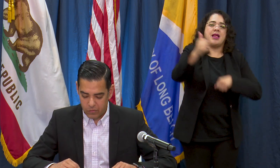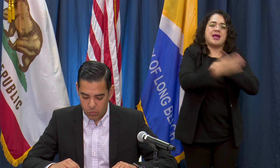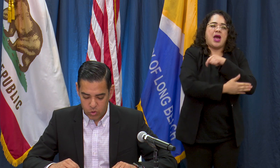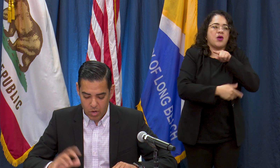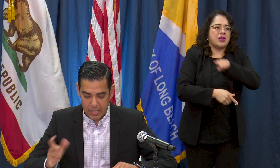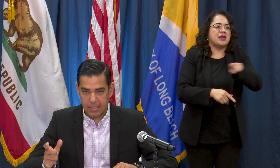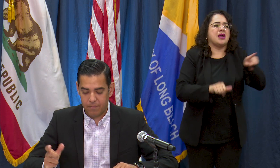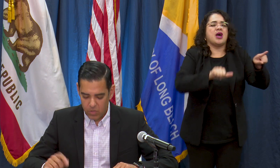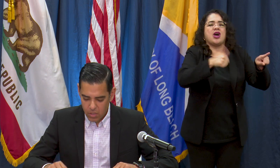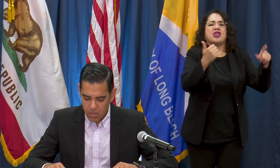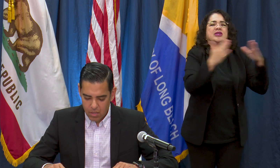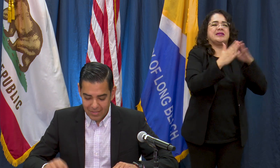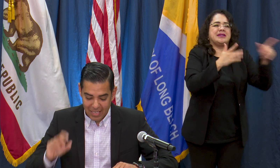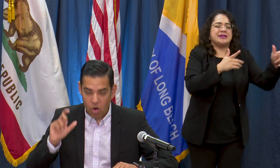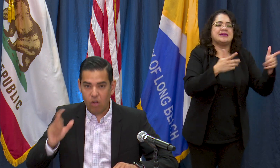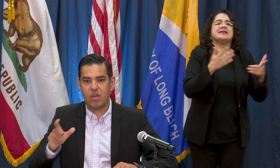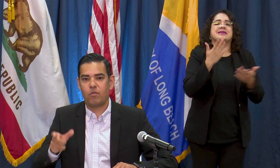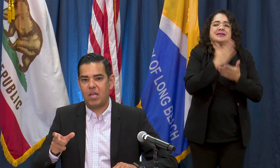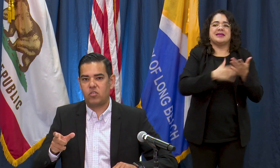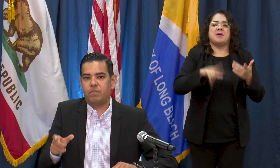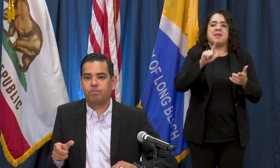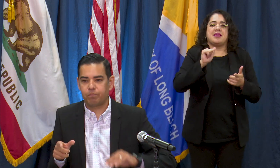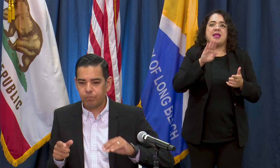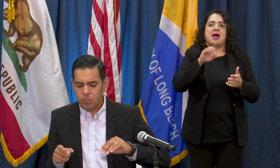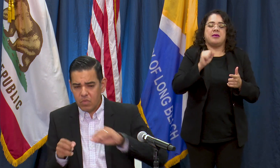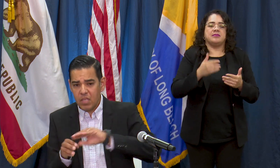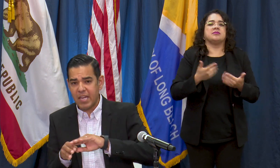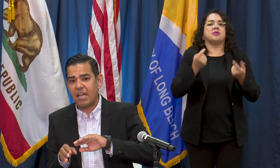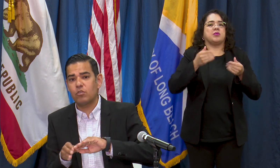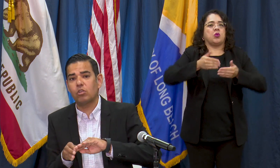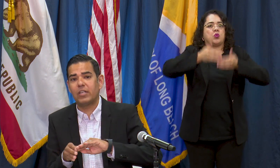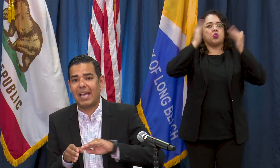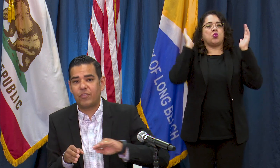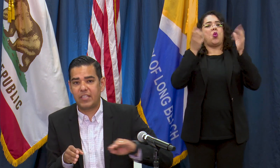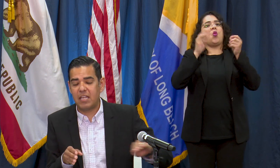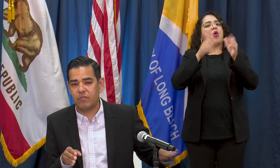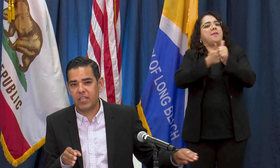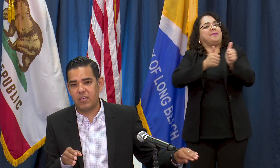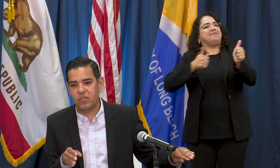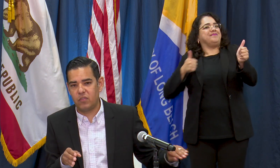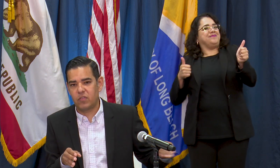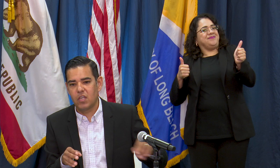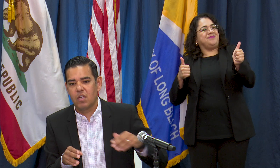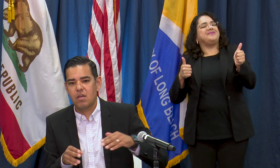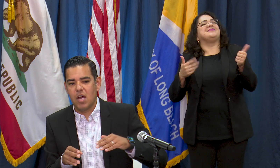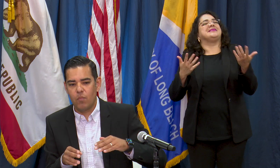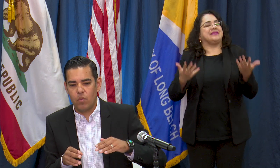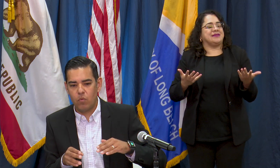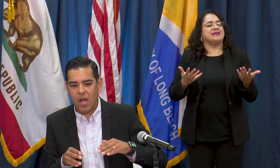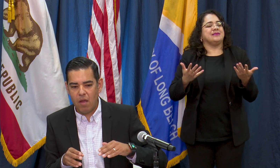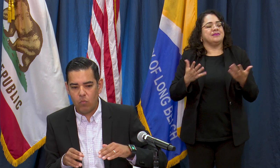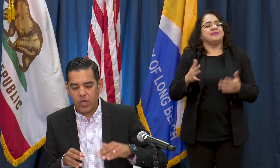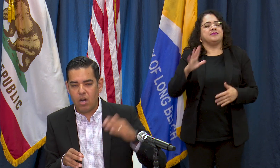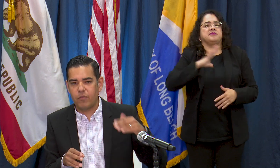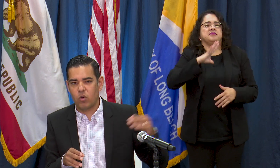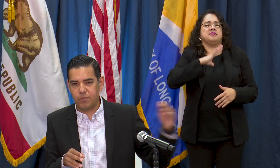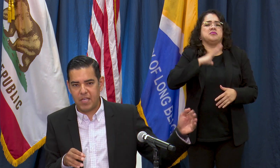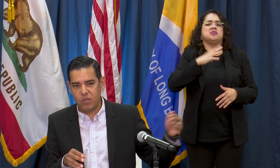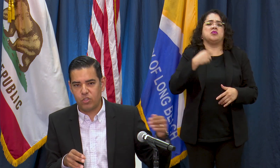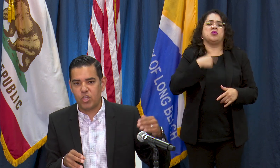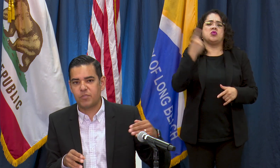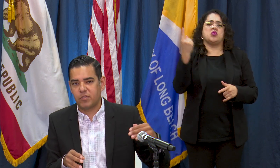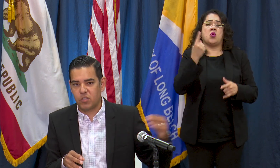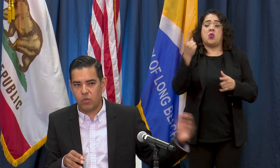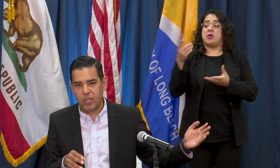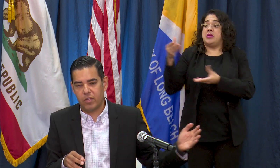as well, and so we're trying to get all that information. And as you look at the data of cases, we are, of course,